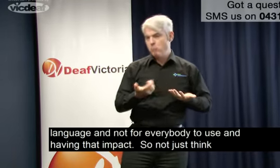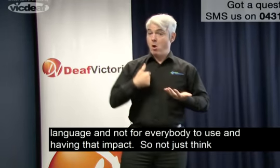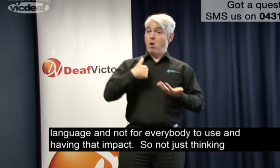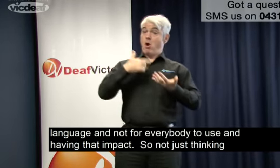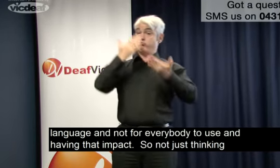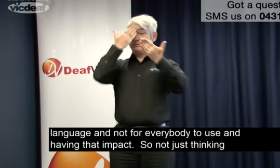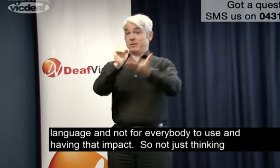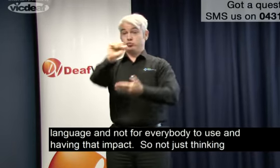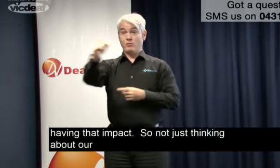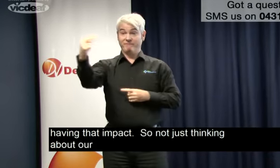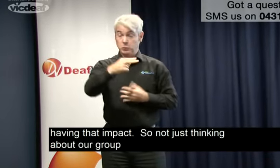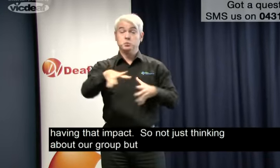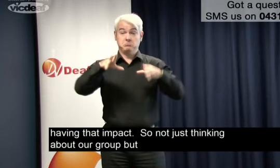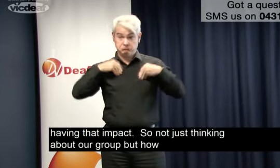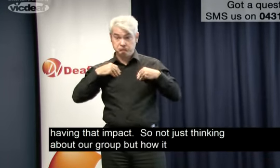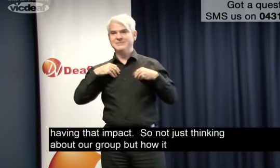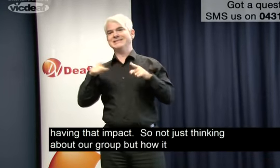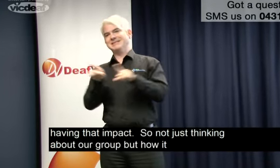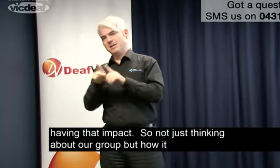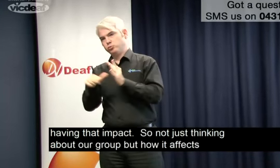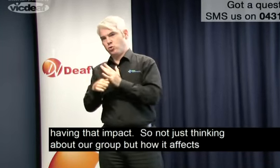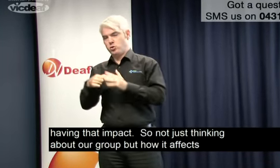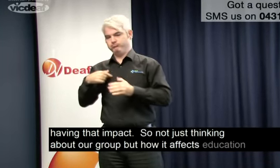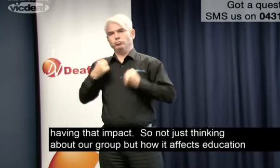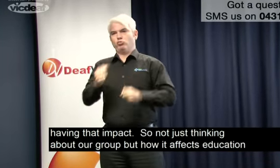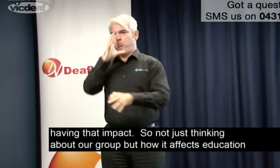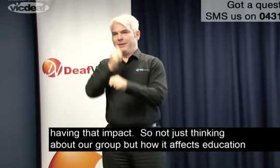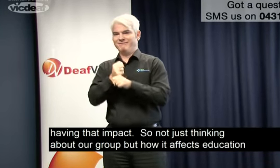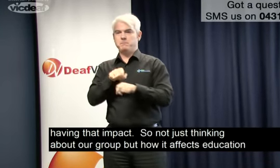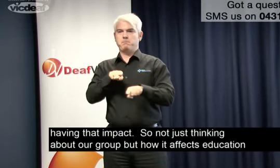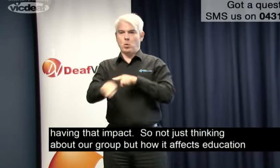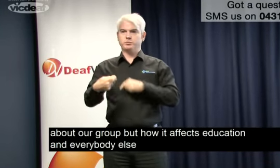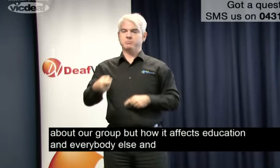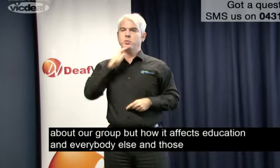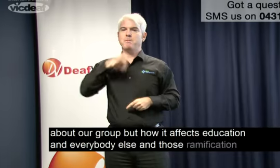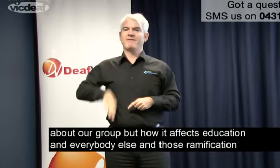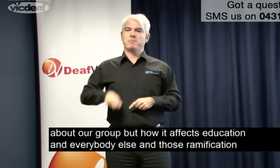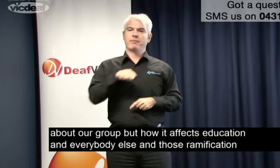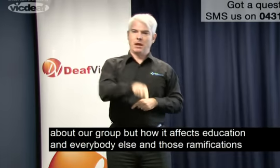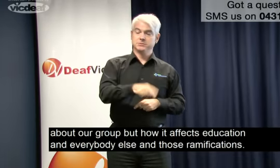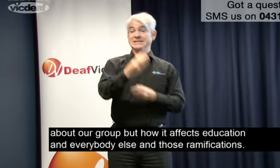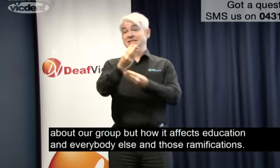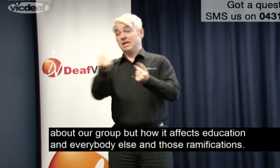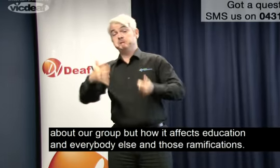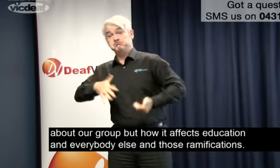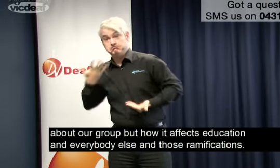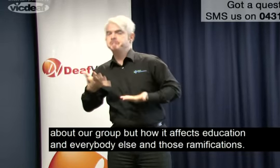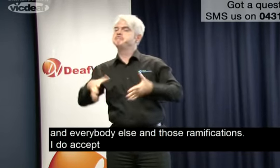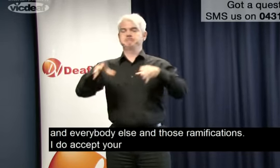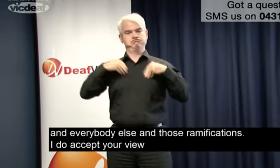and everybody else and those ramifications. I do accept your view, but I do strongly believe that most members will benefit from this.